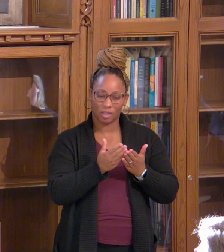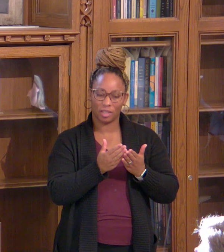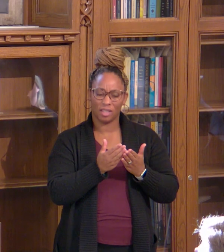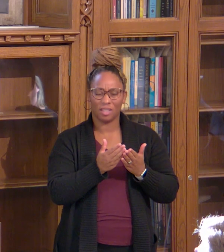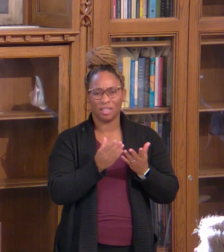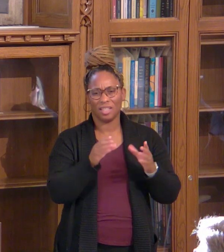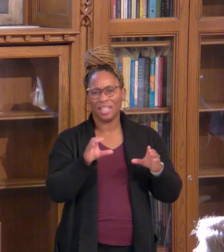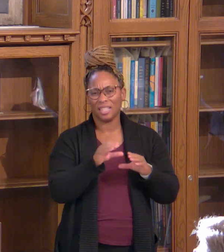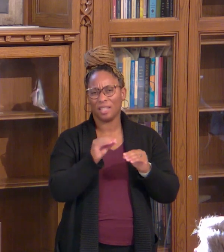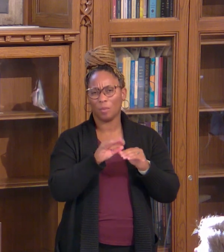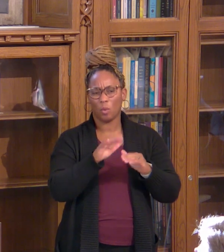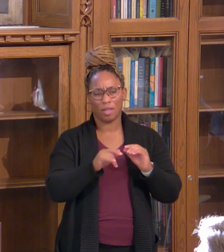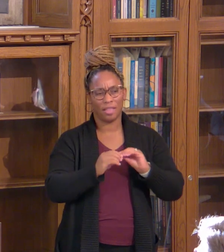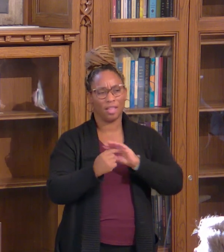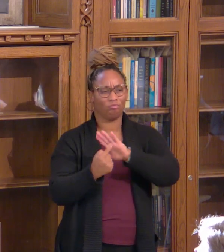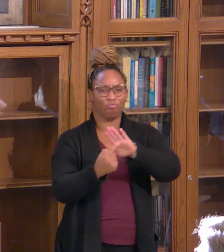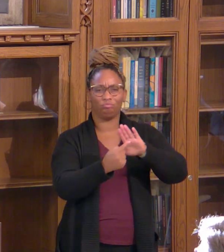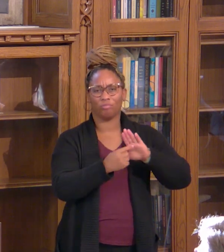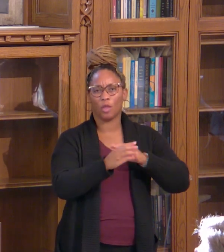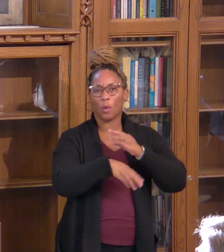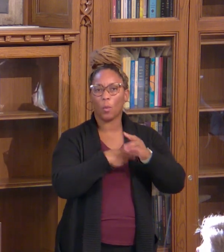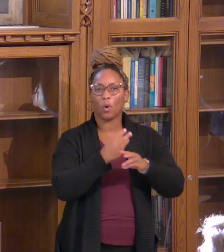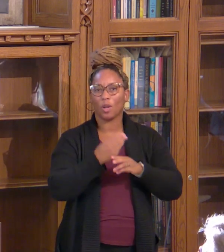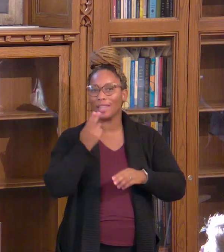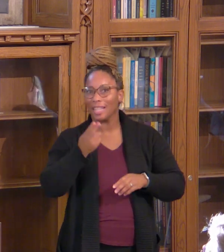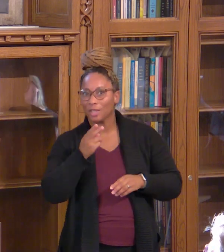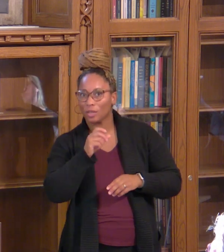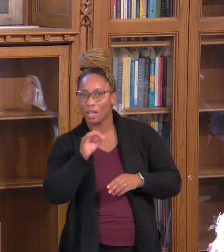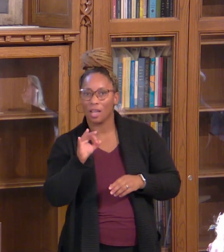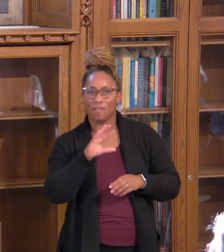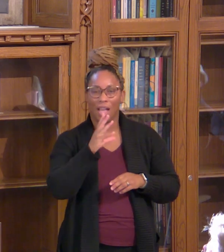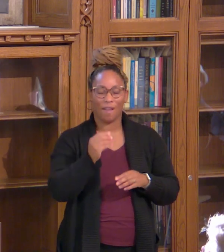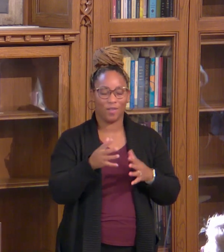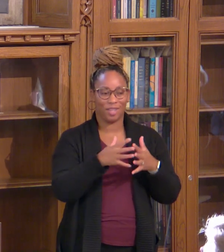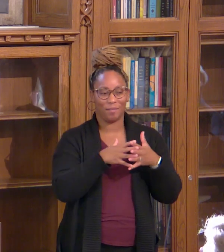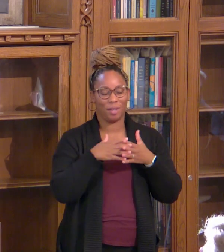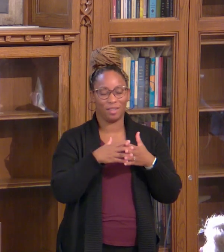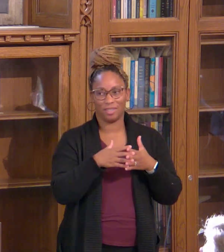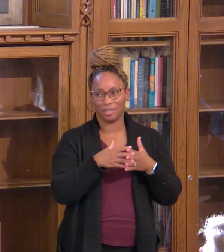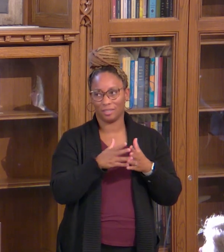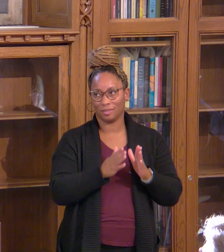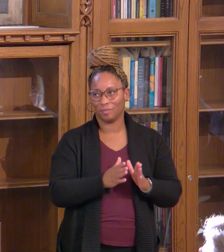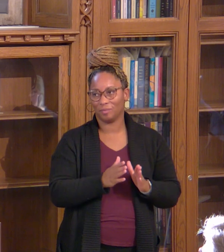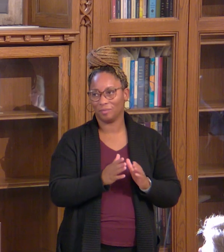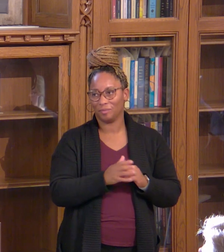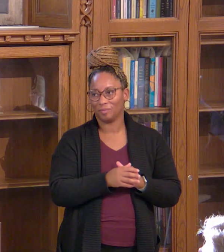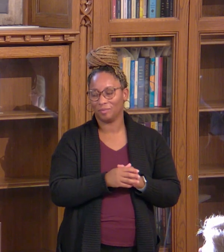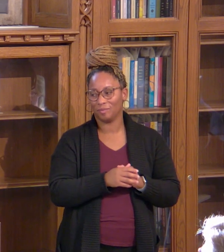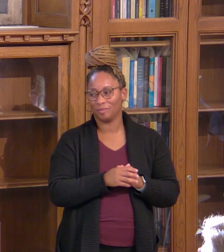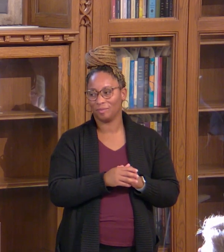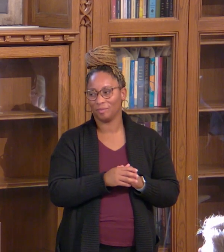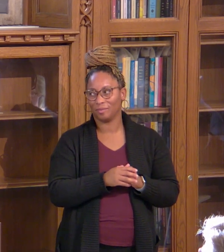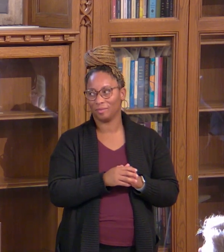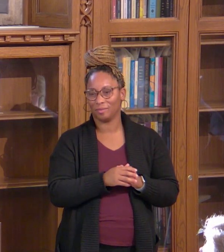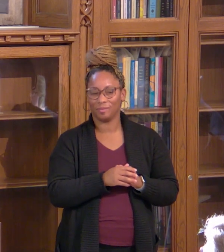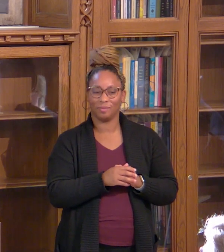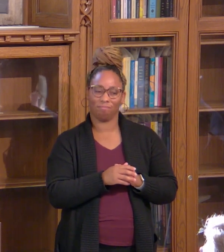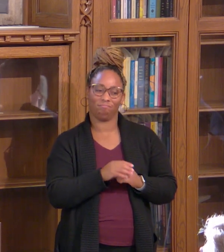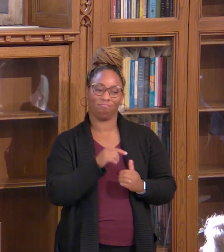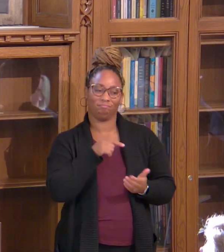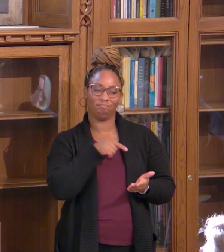more than revealed to the world the history of African-Americans it was a study that